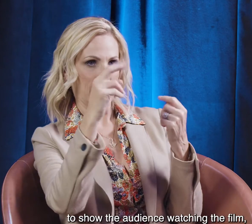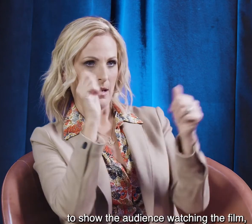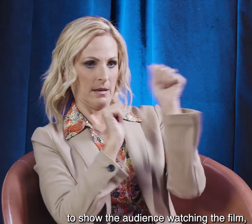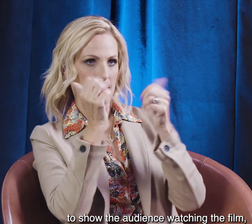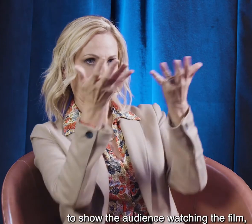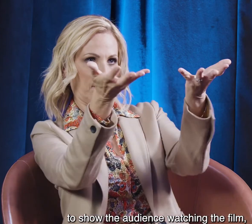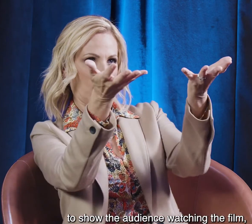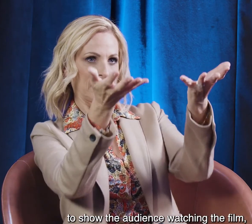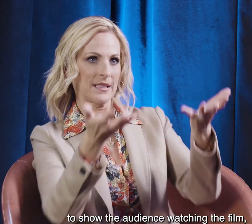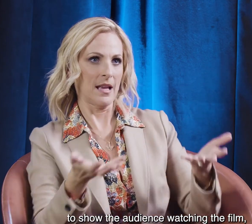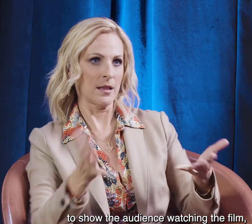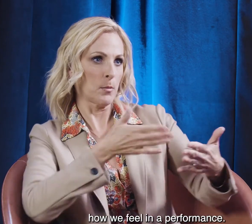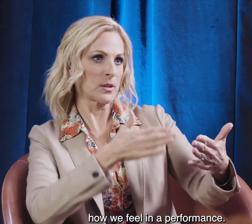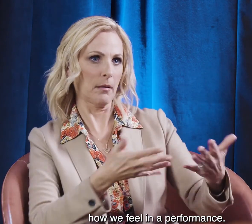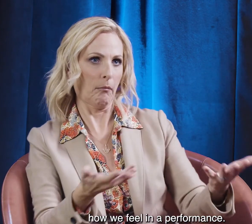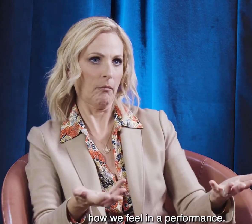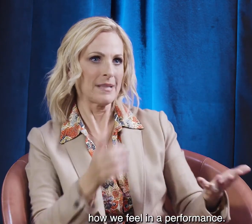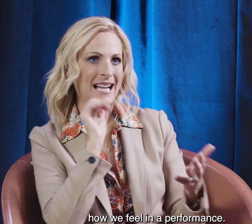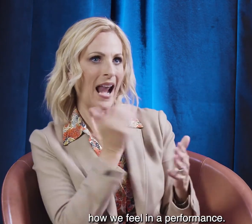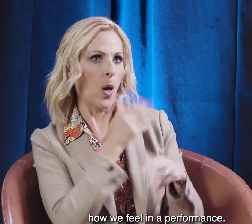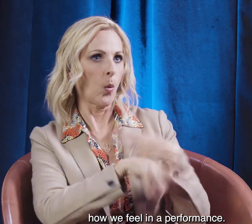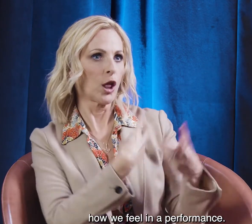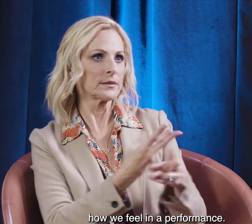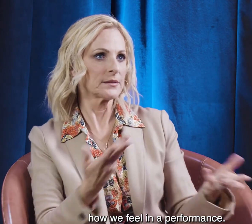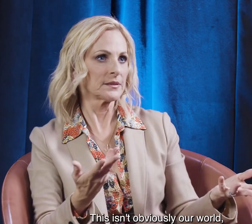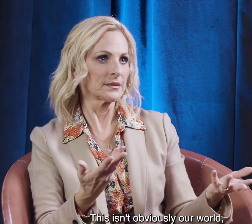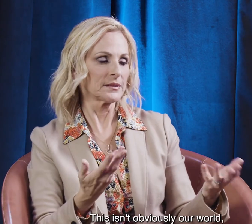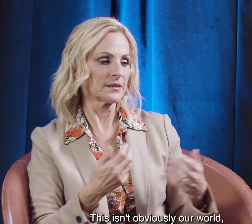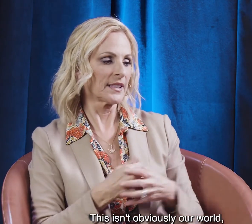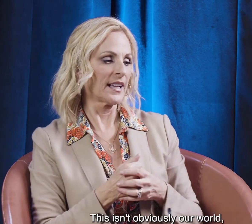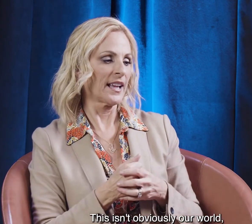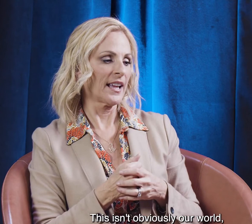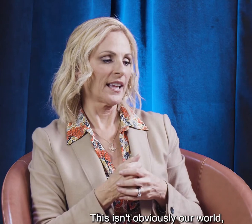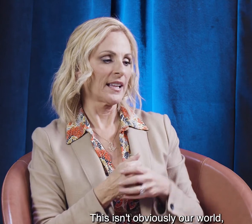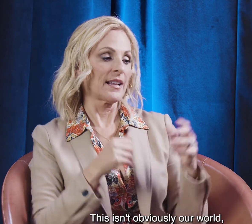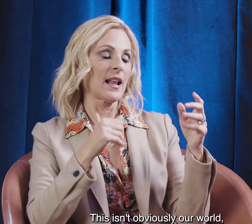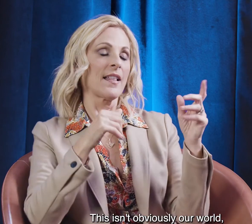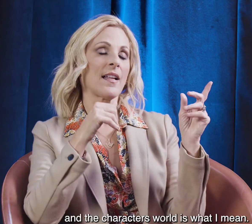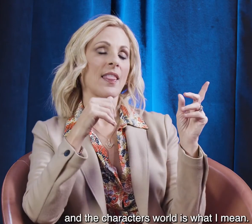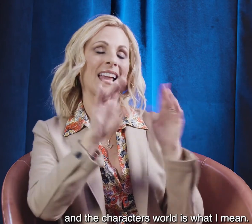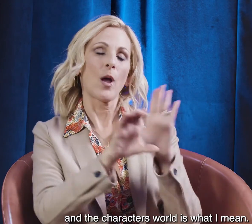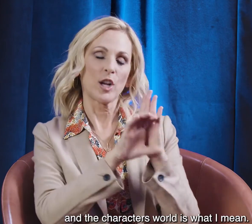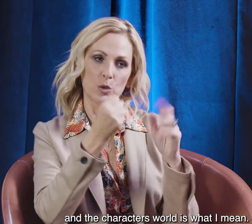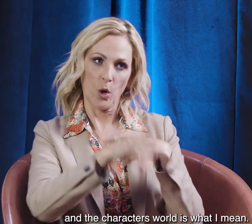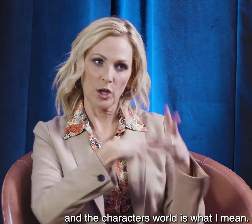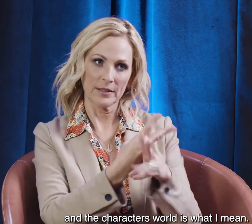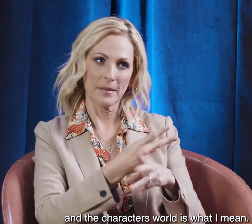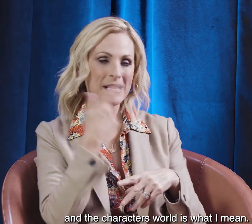the audience watching the film how we feel in a performance. This isn't obviously our world. And the character's world is what